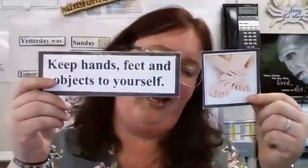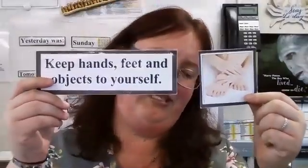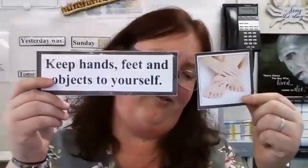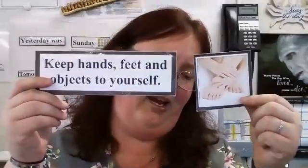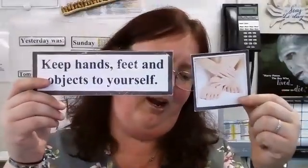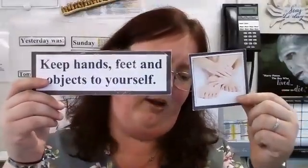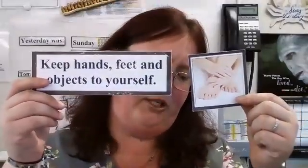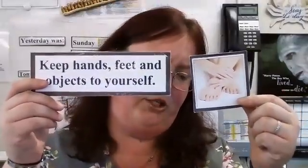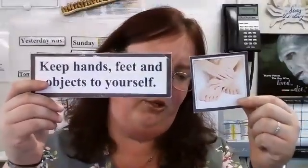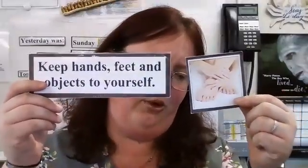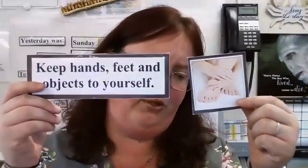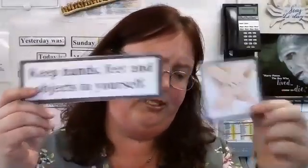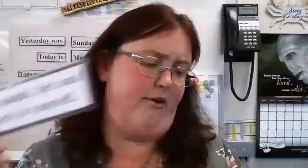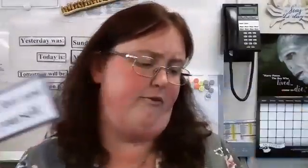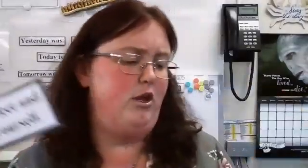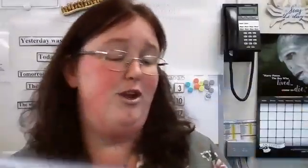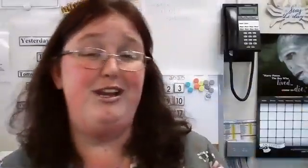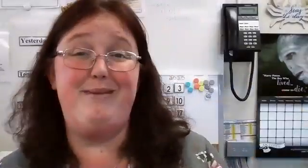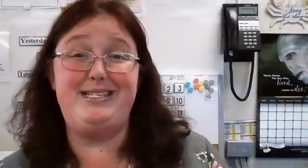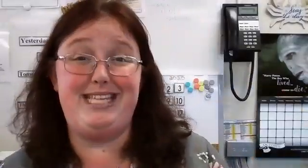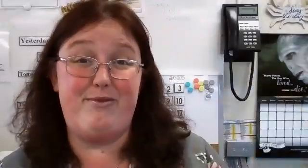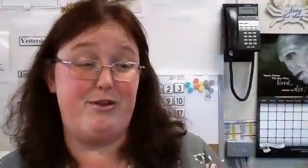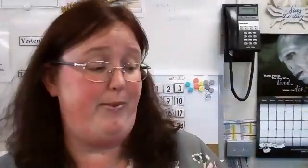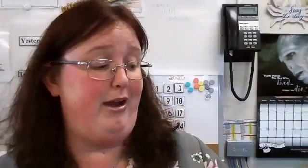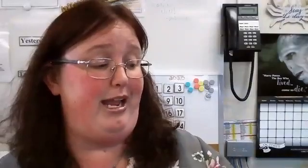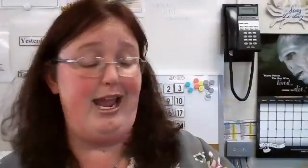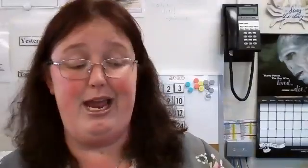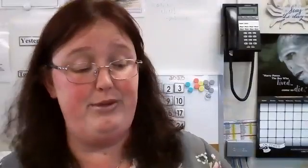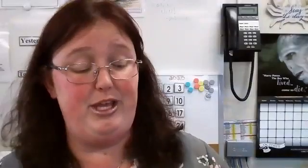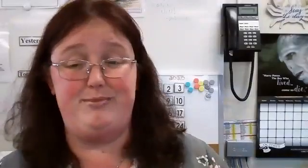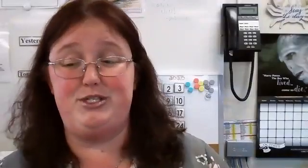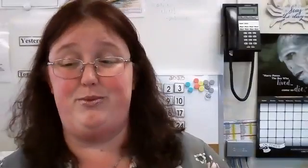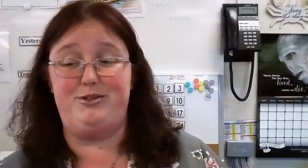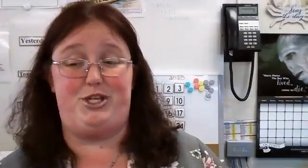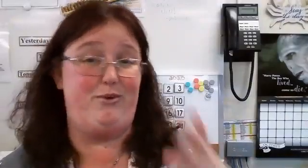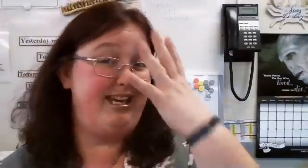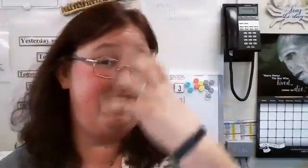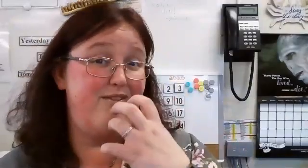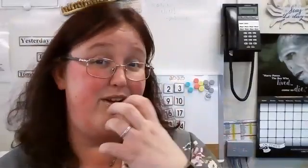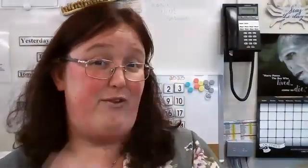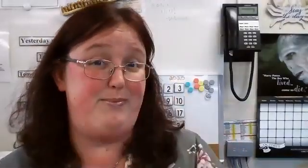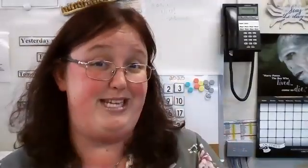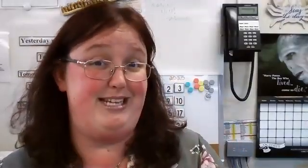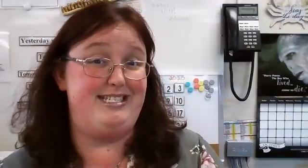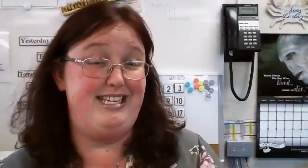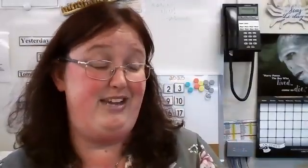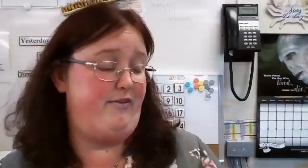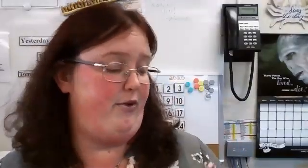hands, feet, and objects to yourself. You need to be safe with your body and with the objects around you, even if you're upset, even if you're